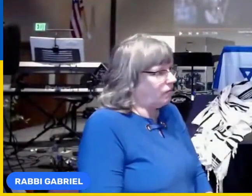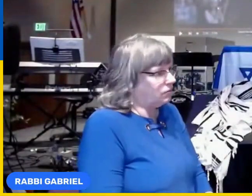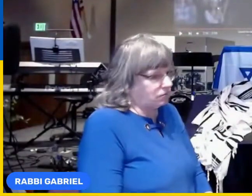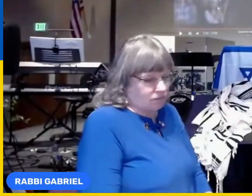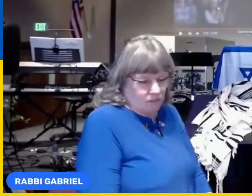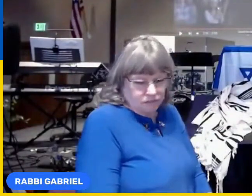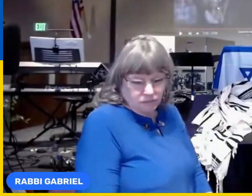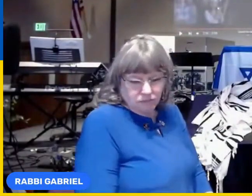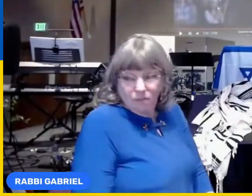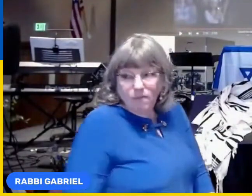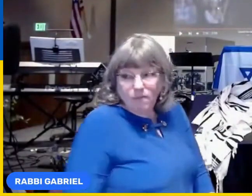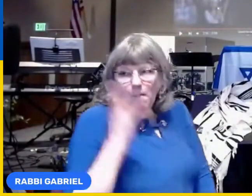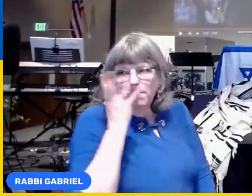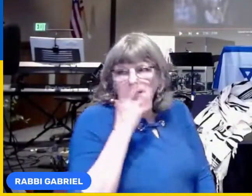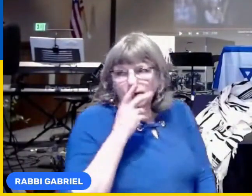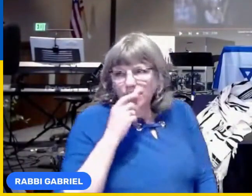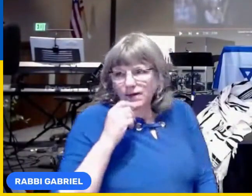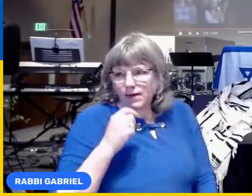That was beautifully said.